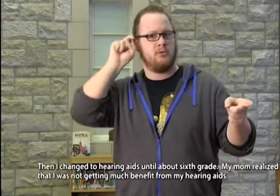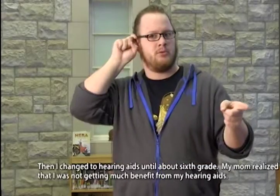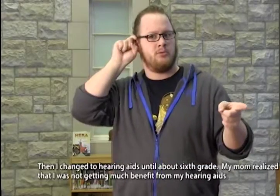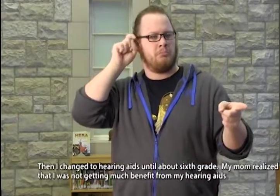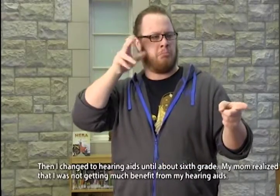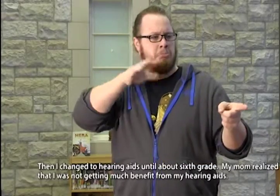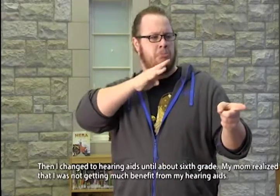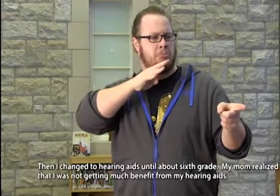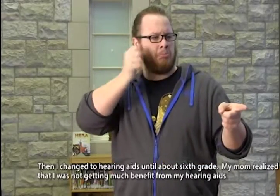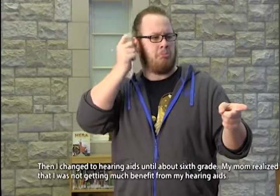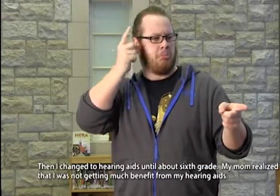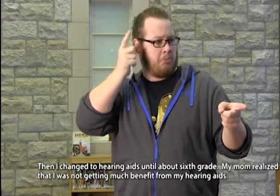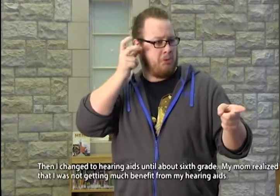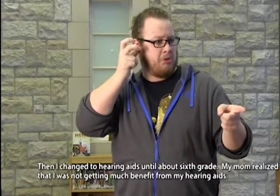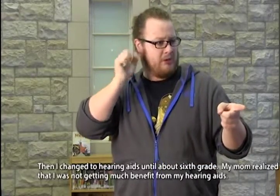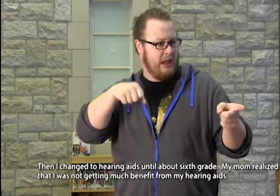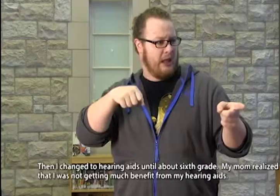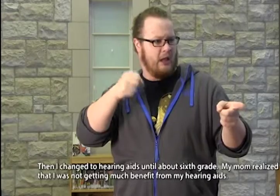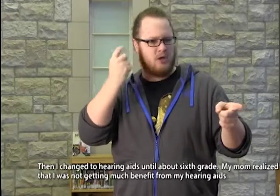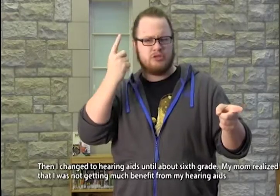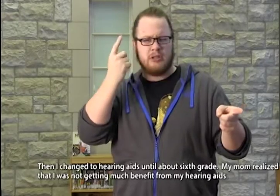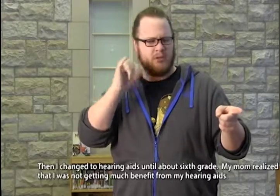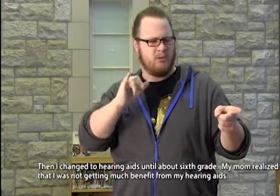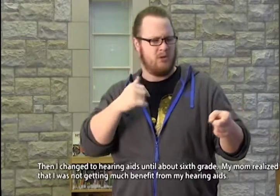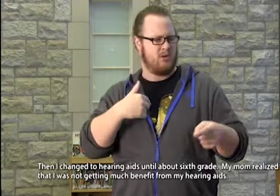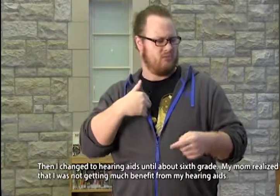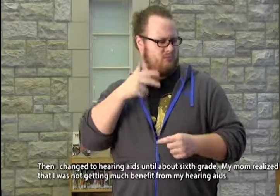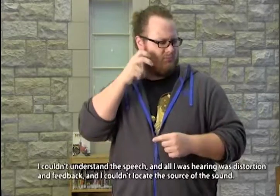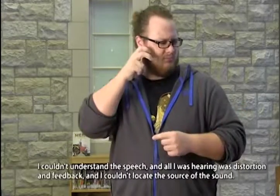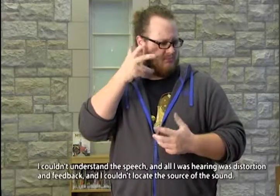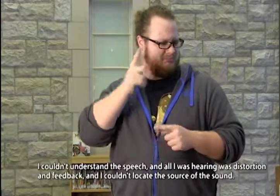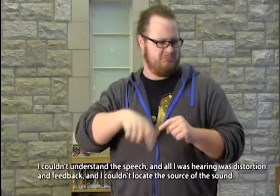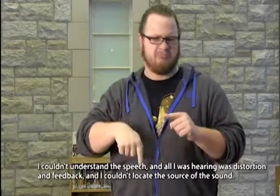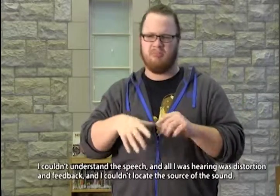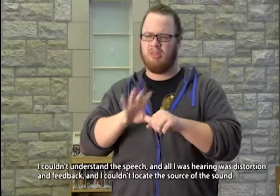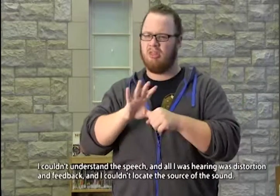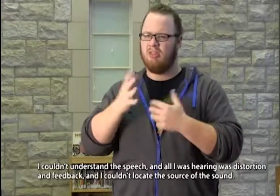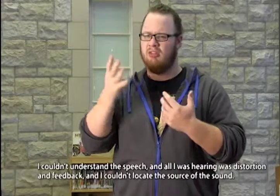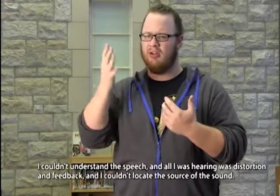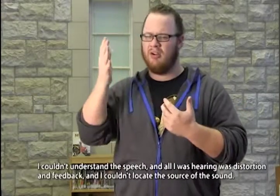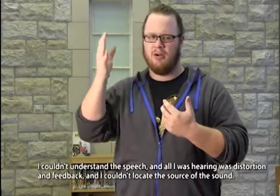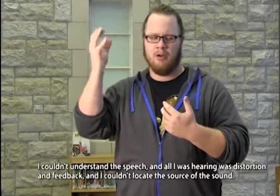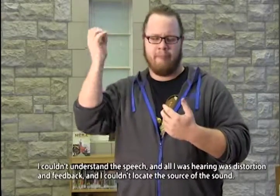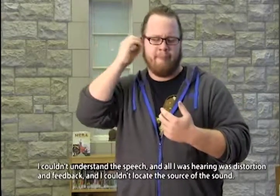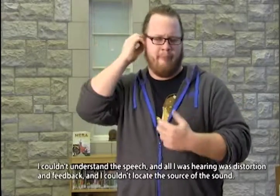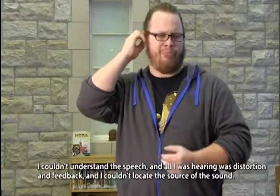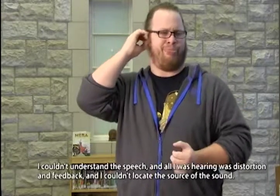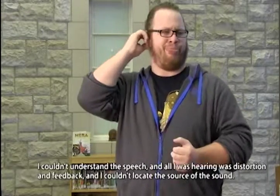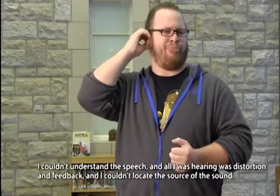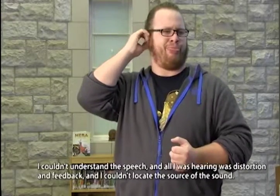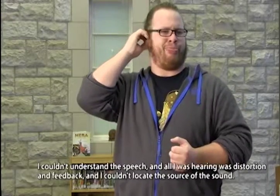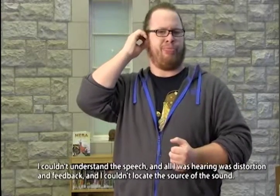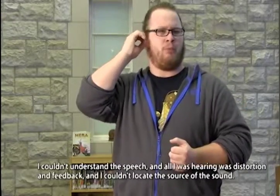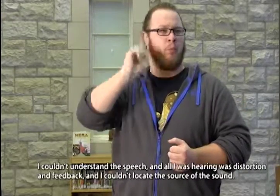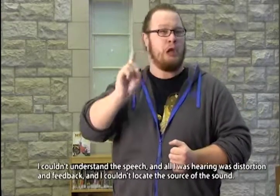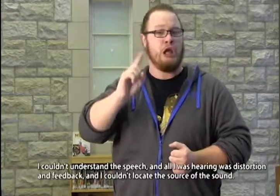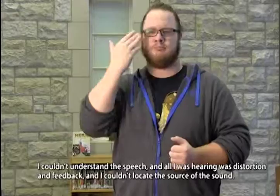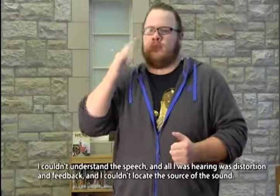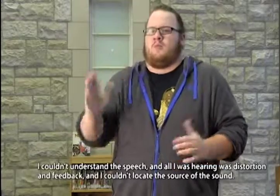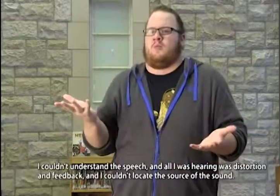My mom realized that I was not getting much benefit from my hearing aids. I couldn't understand the speech, and all I was hearing was distortion and feedback, and